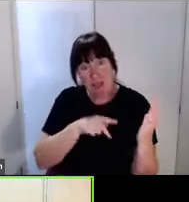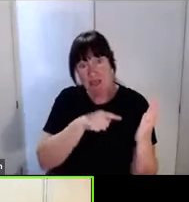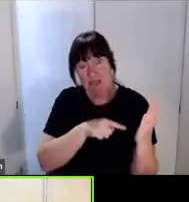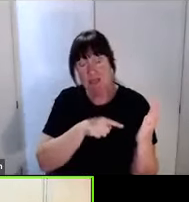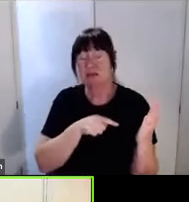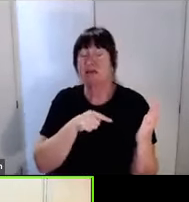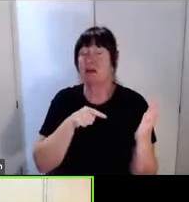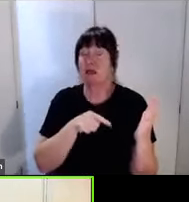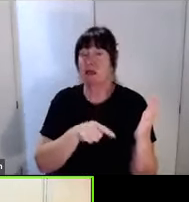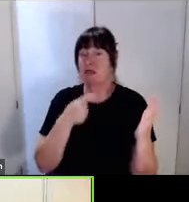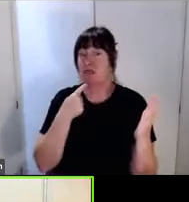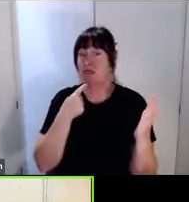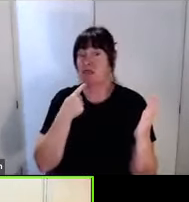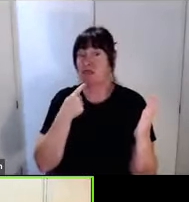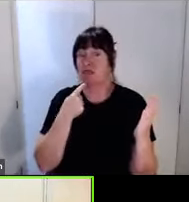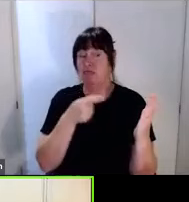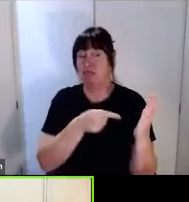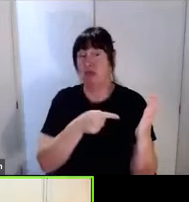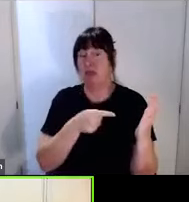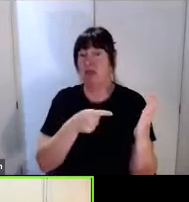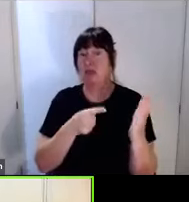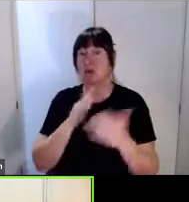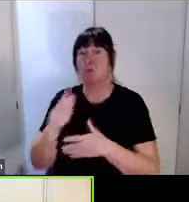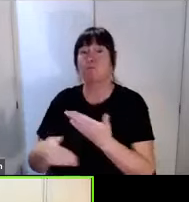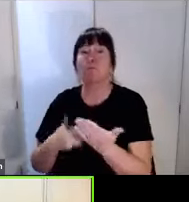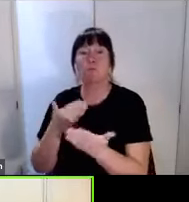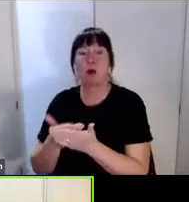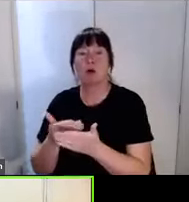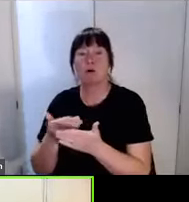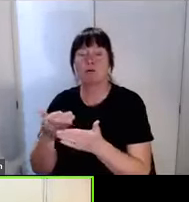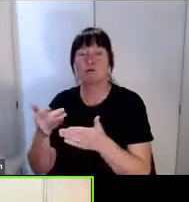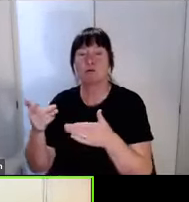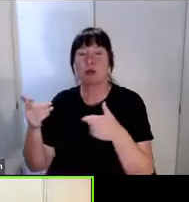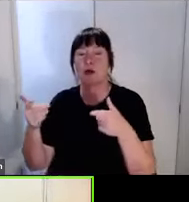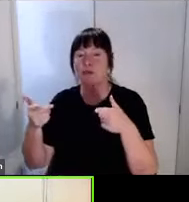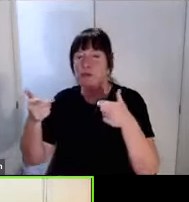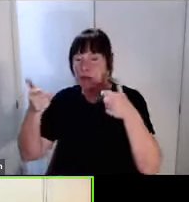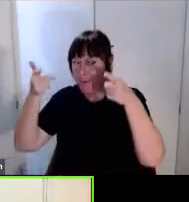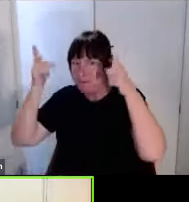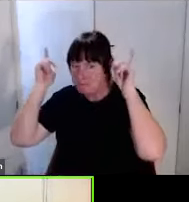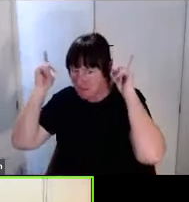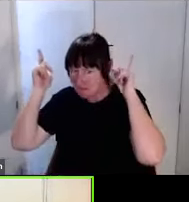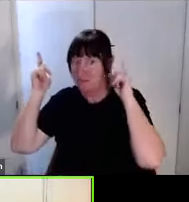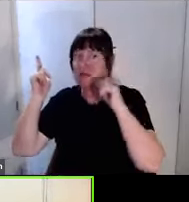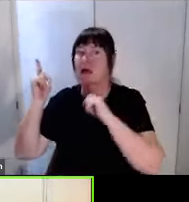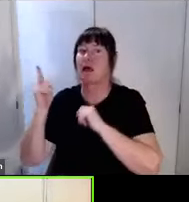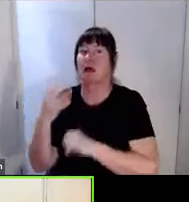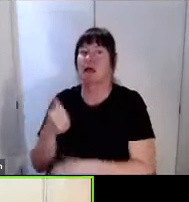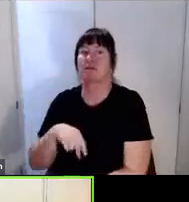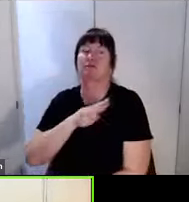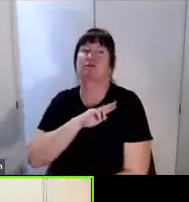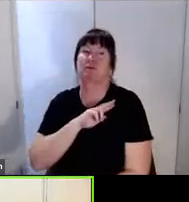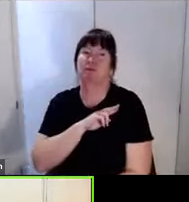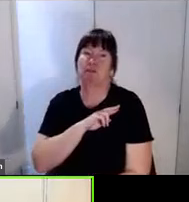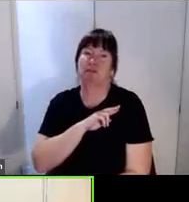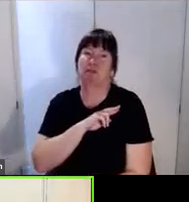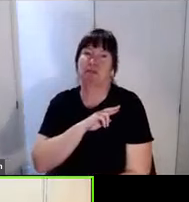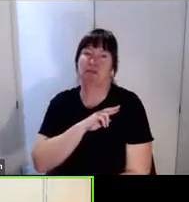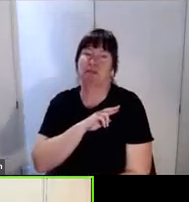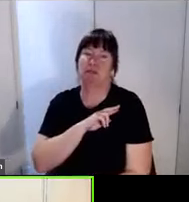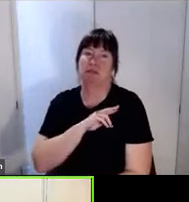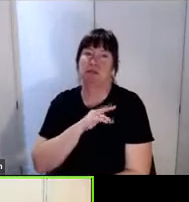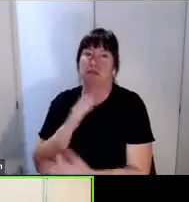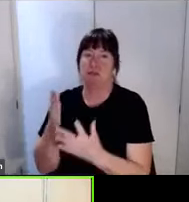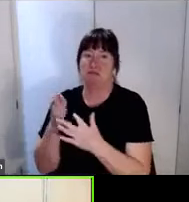where they're proposing that the minister has the responsibility for